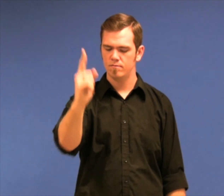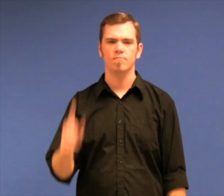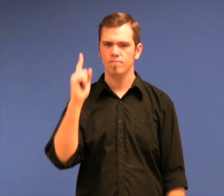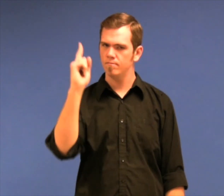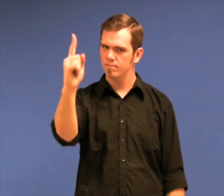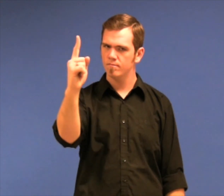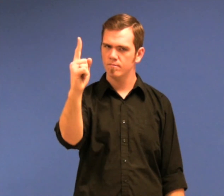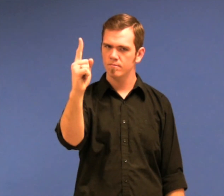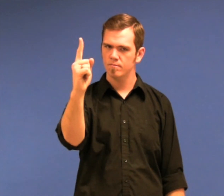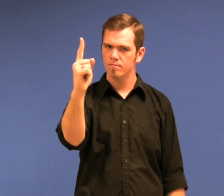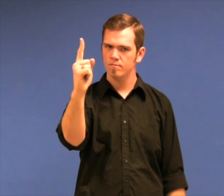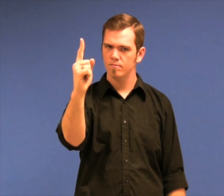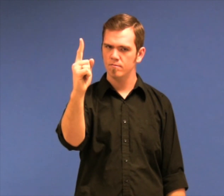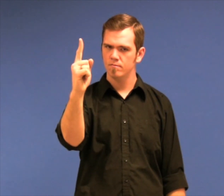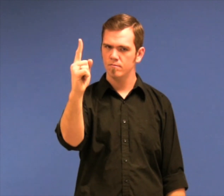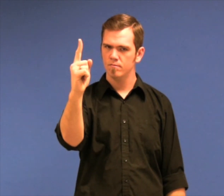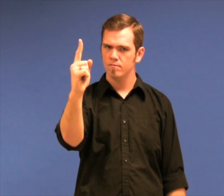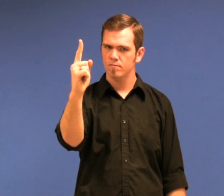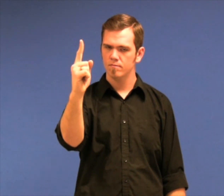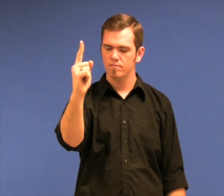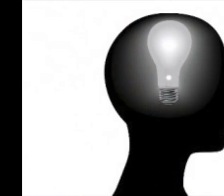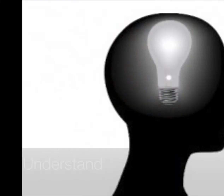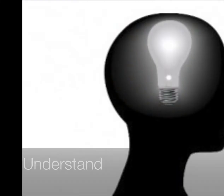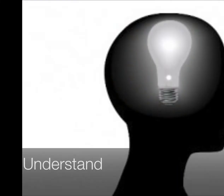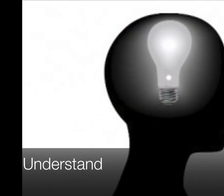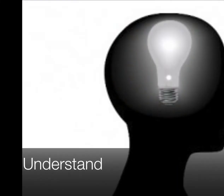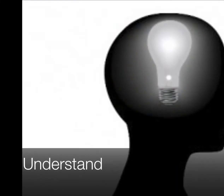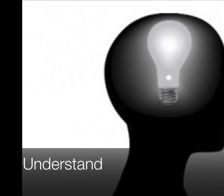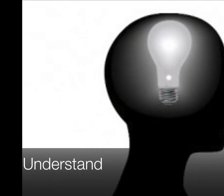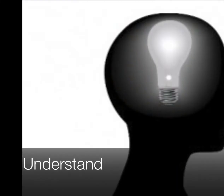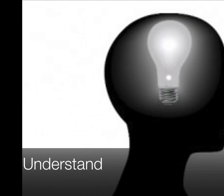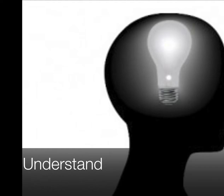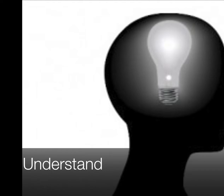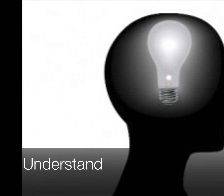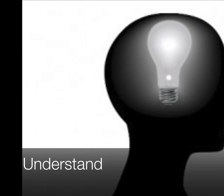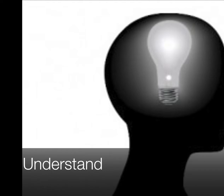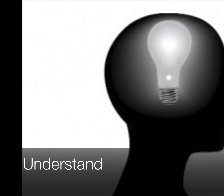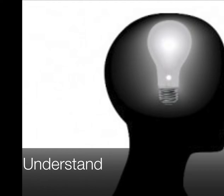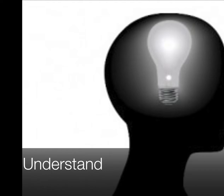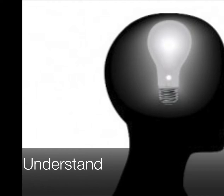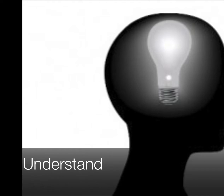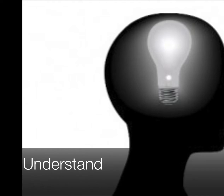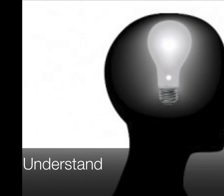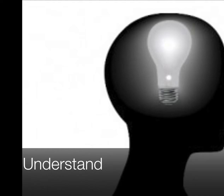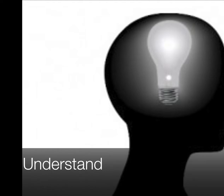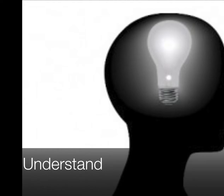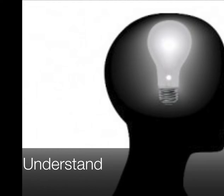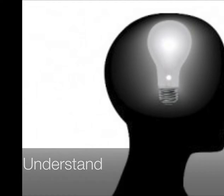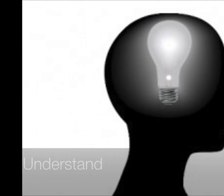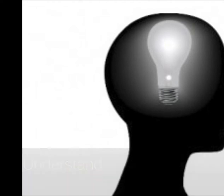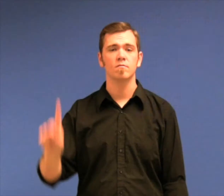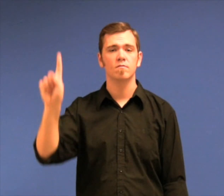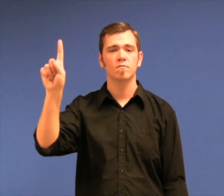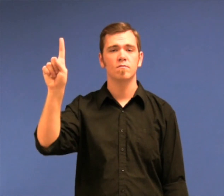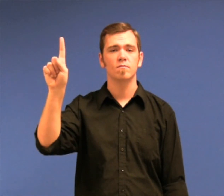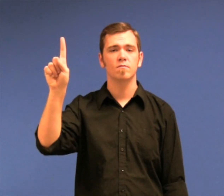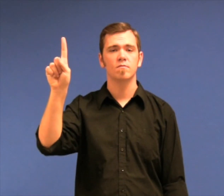class. One. All right, now the sign for understand. Understand. Just like a light bulb is being turned on in your